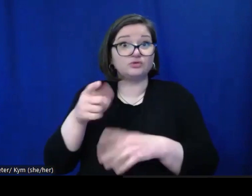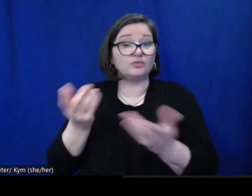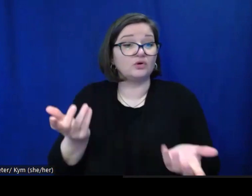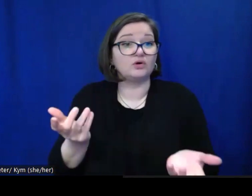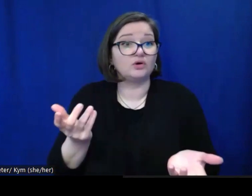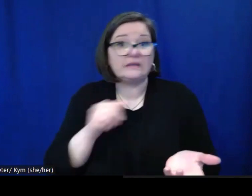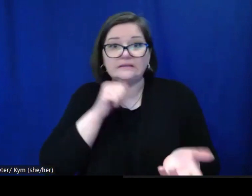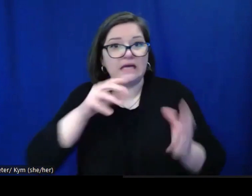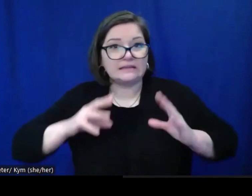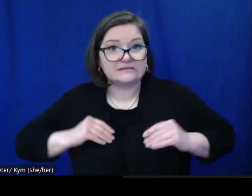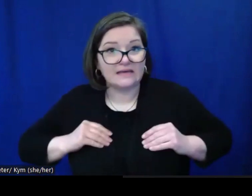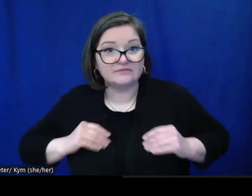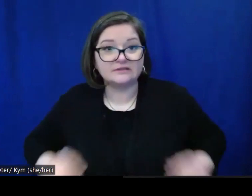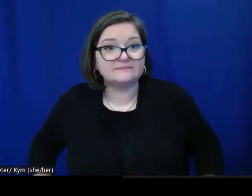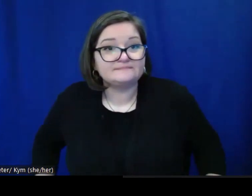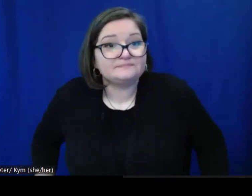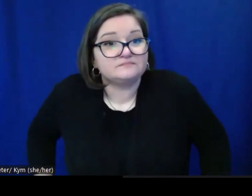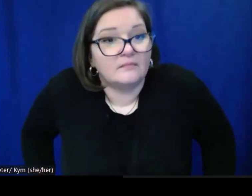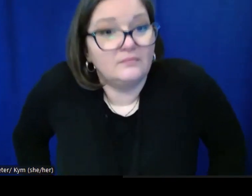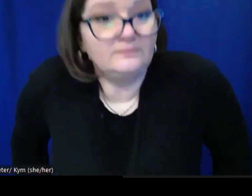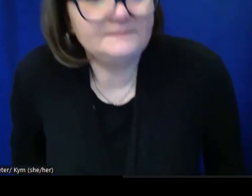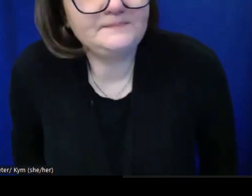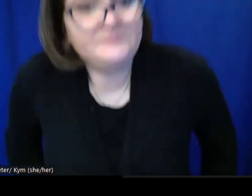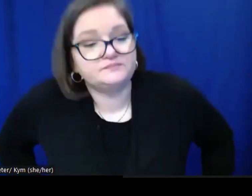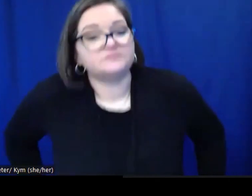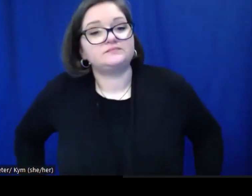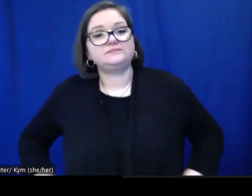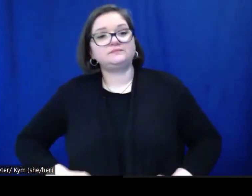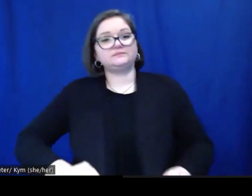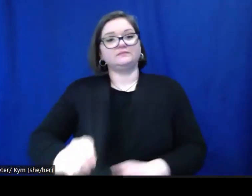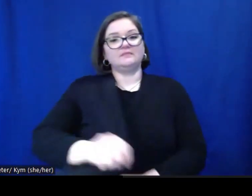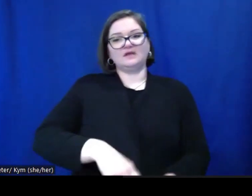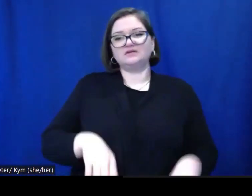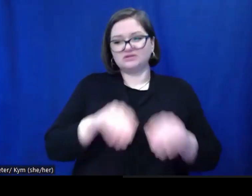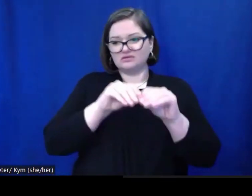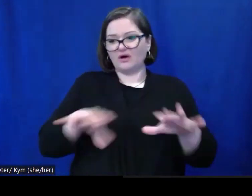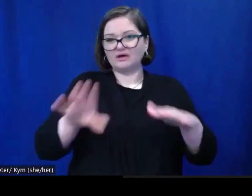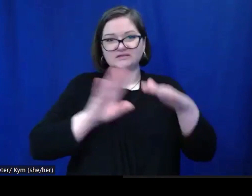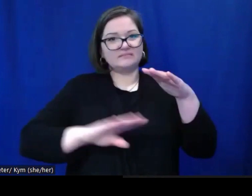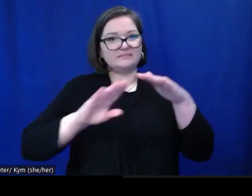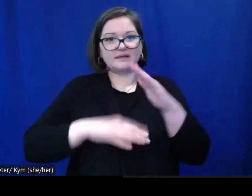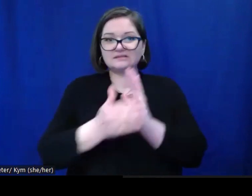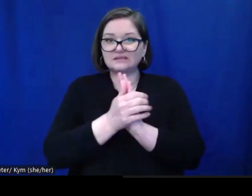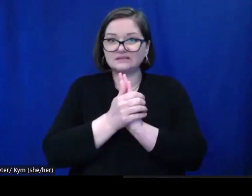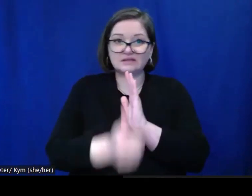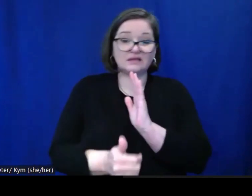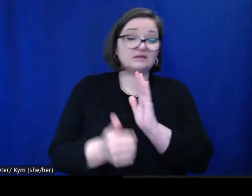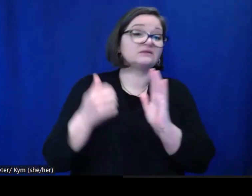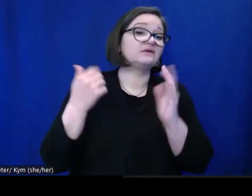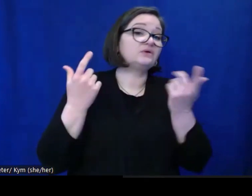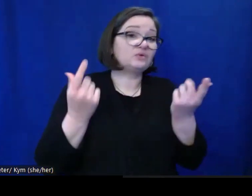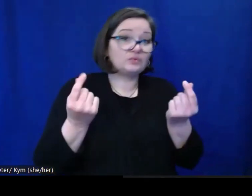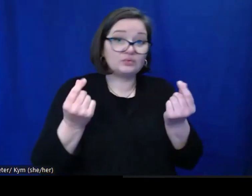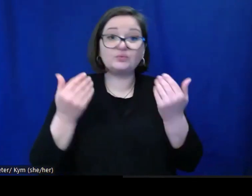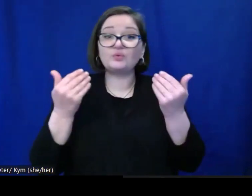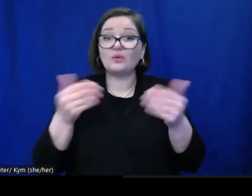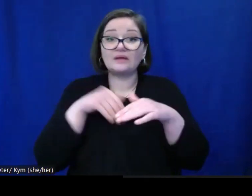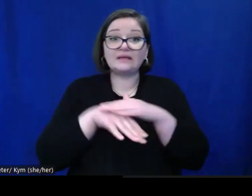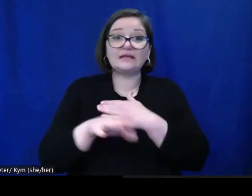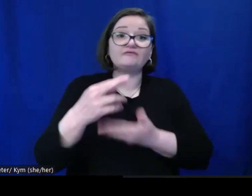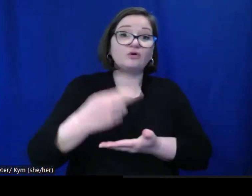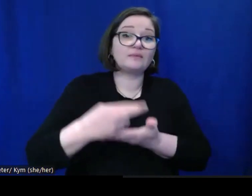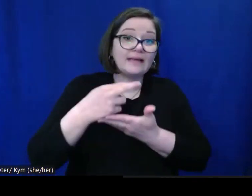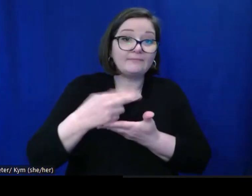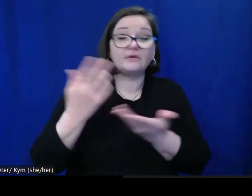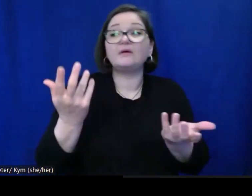Not acceptable. Loss of basic skills. Okay, so you go in for rehab. The doctor